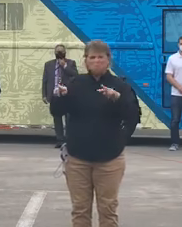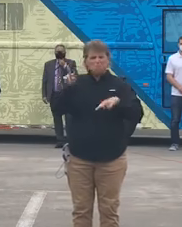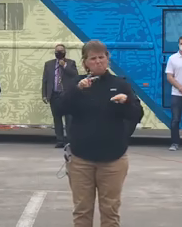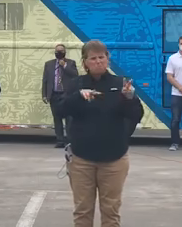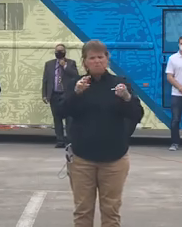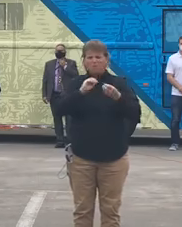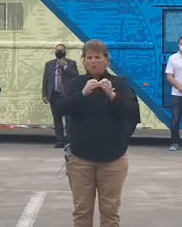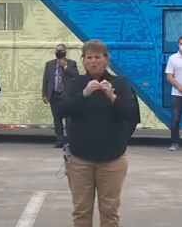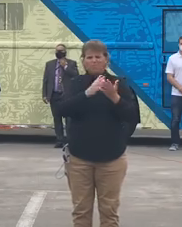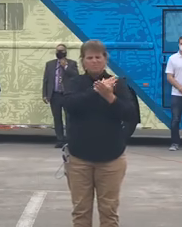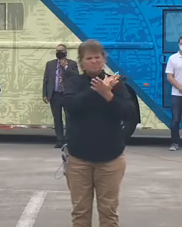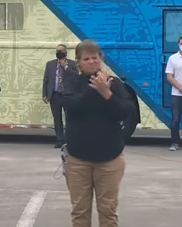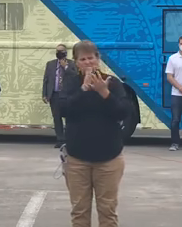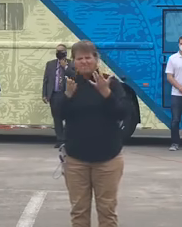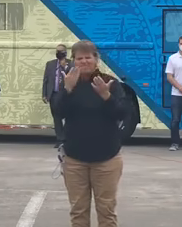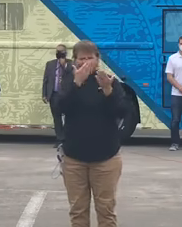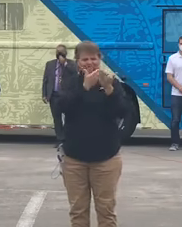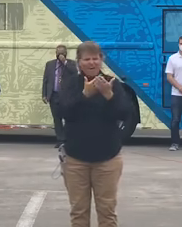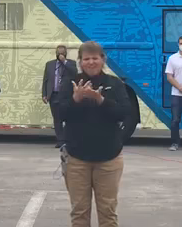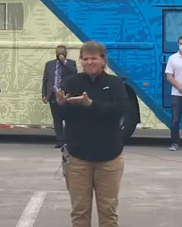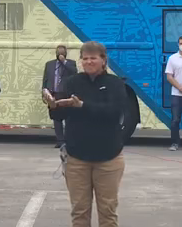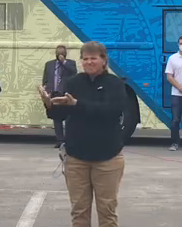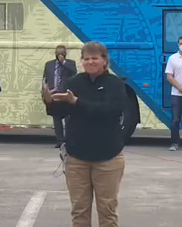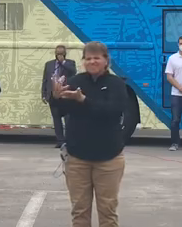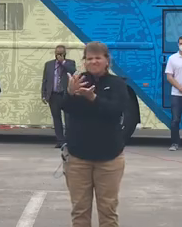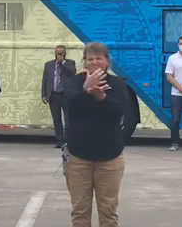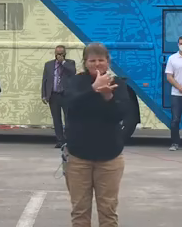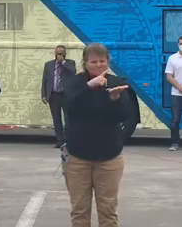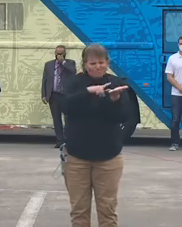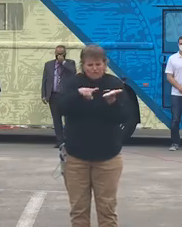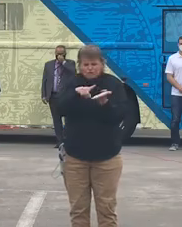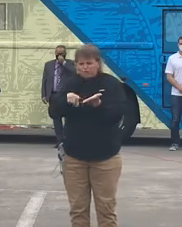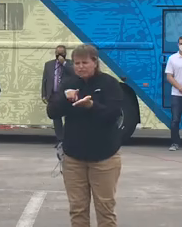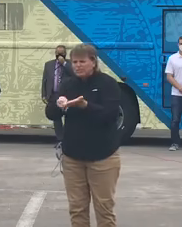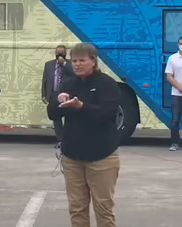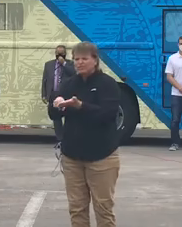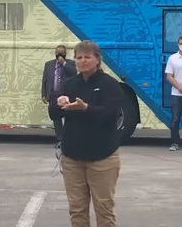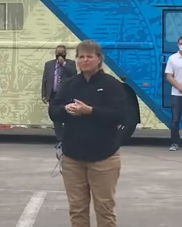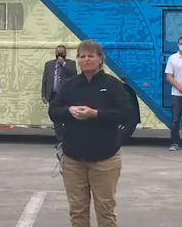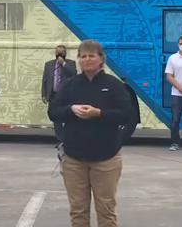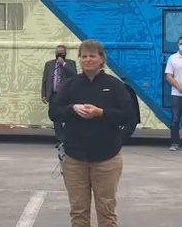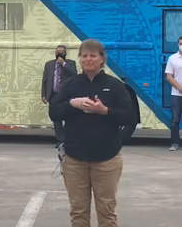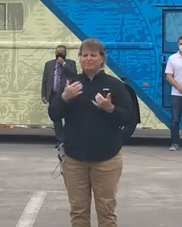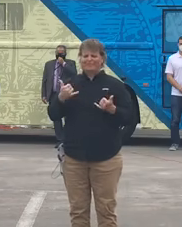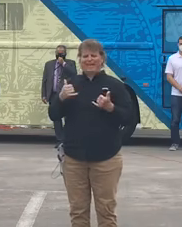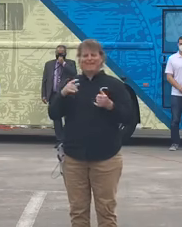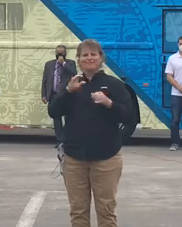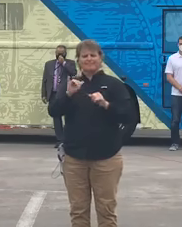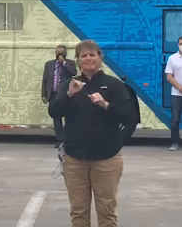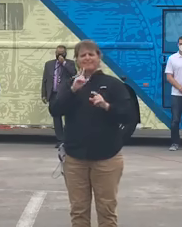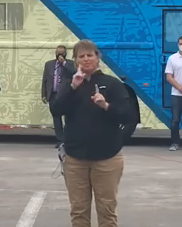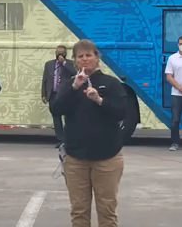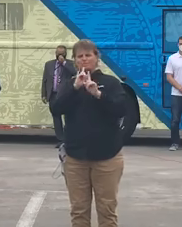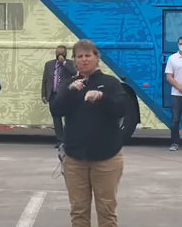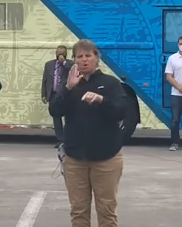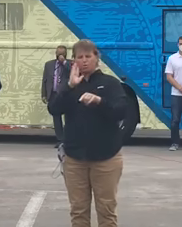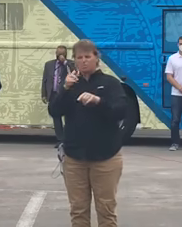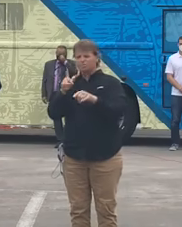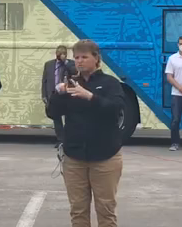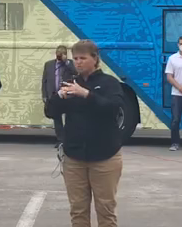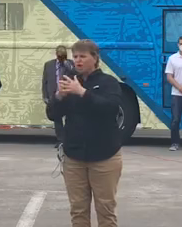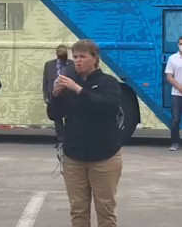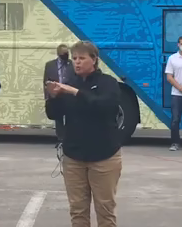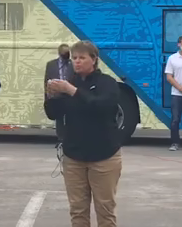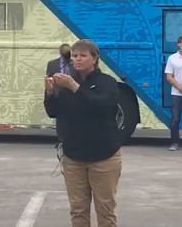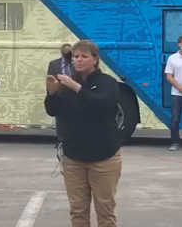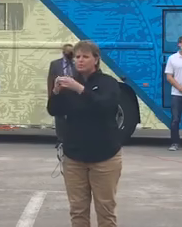able to take this out, get results in real time for folks working and who are residents of long-term care facilities. And just